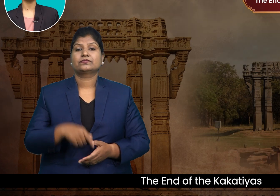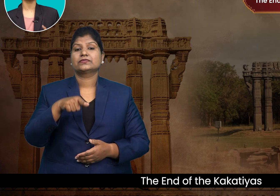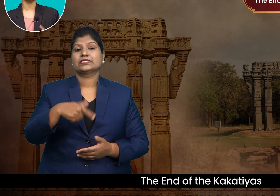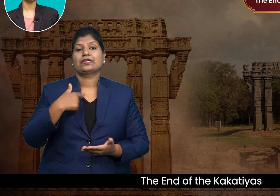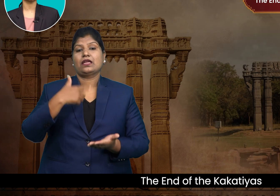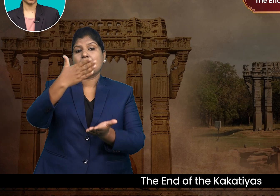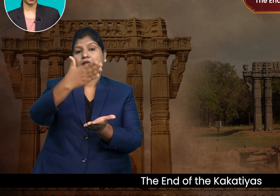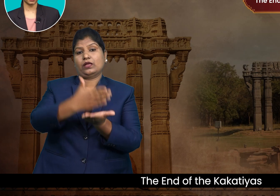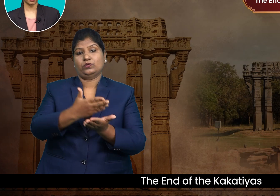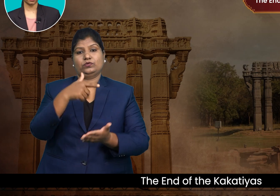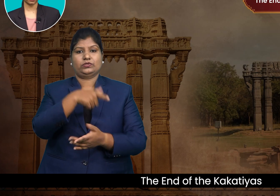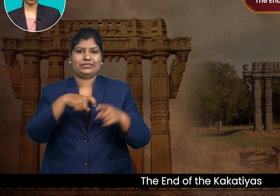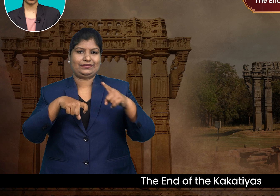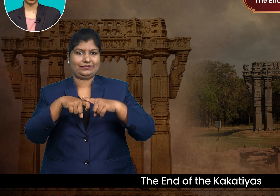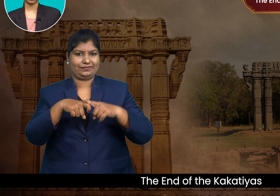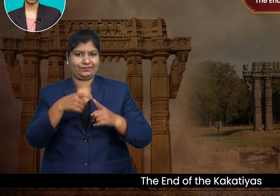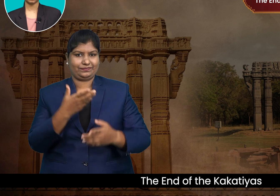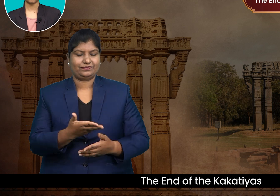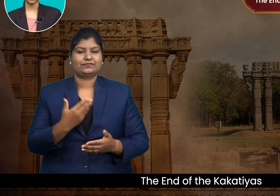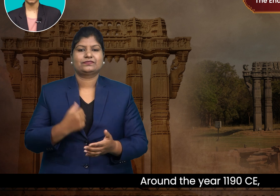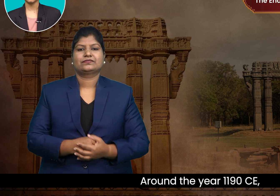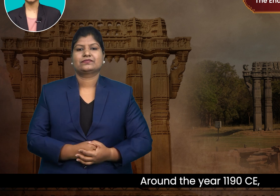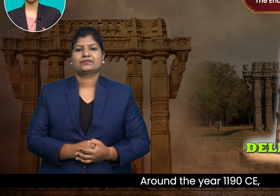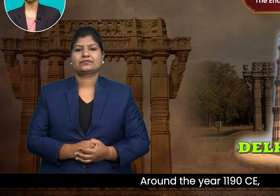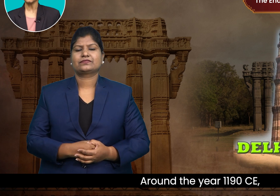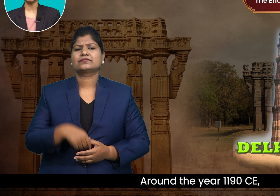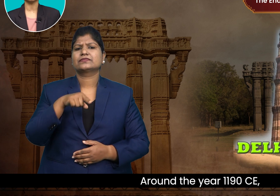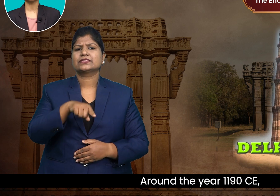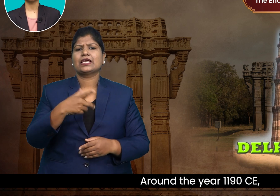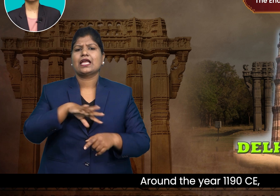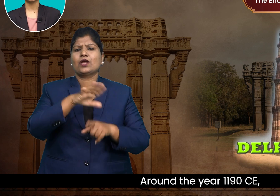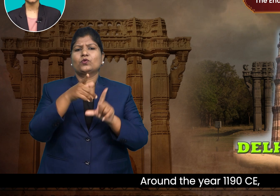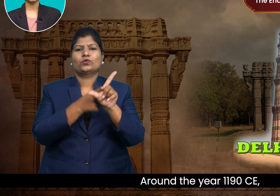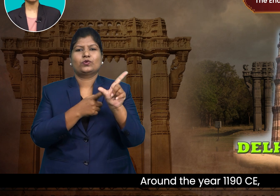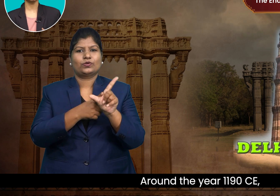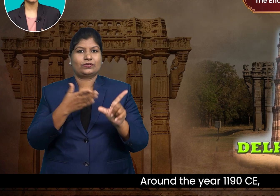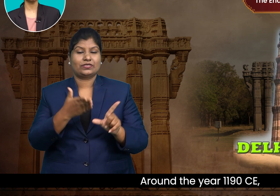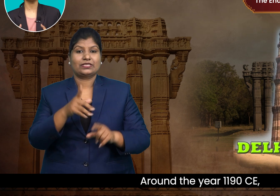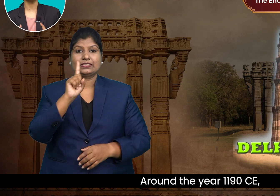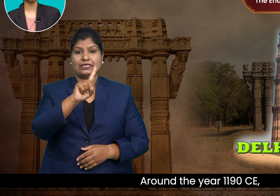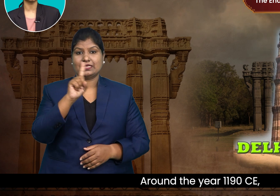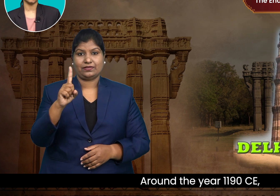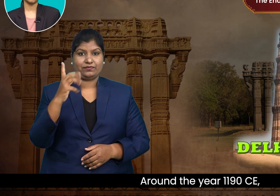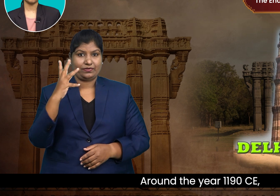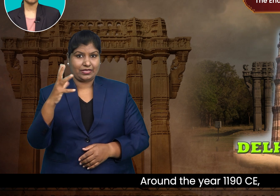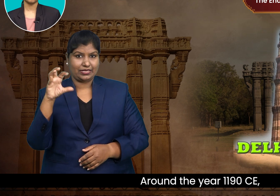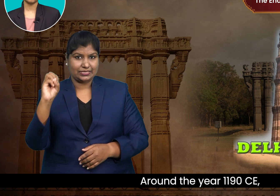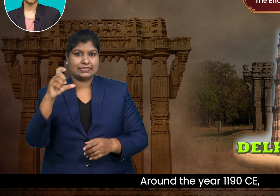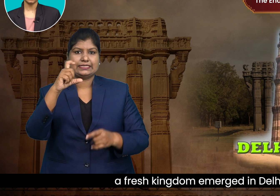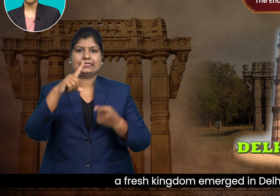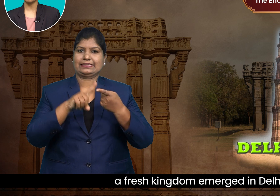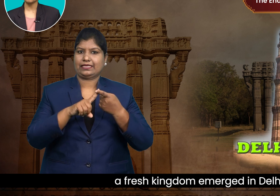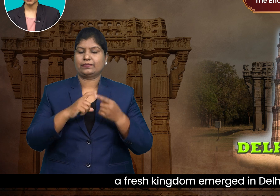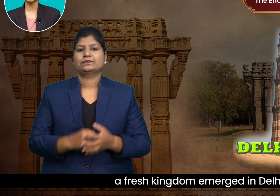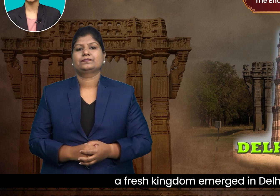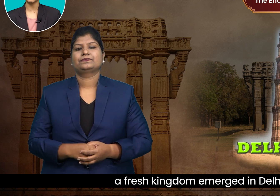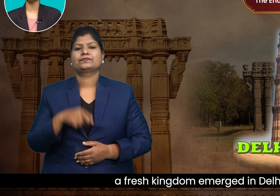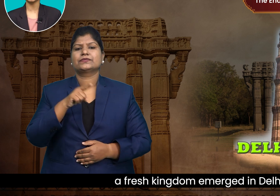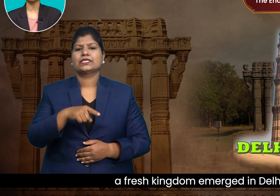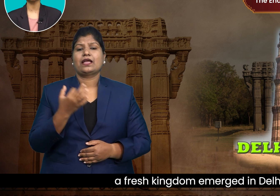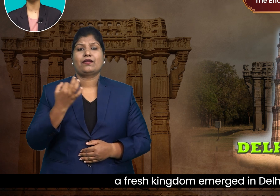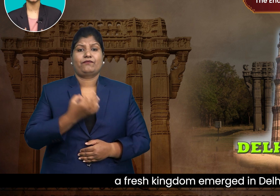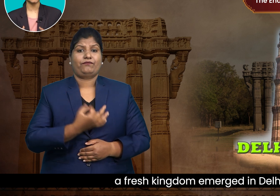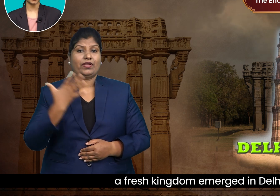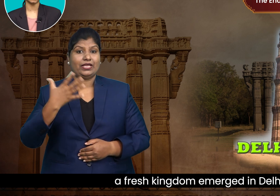The end of the Kakatiyas. Around the year 1190 CE, a fresh